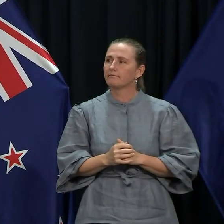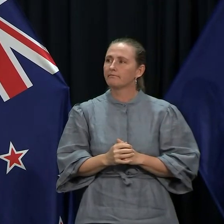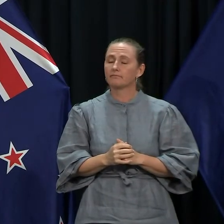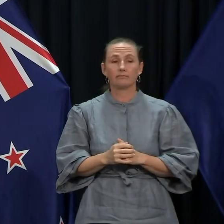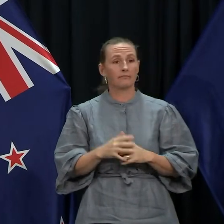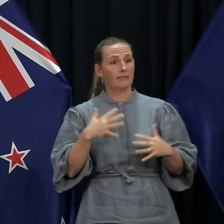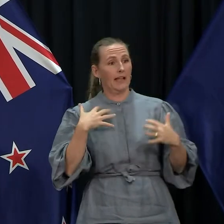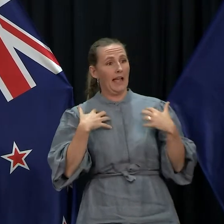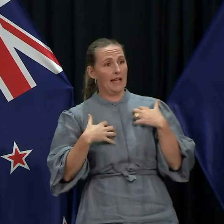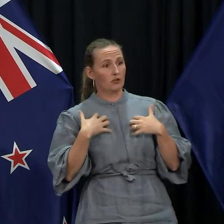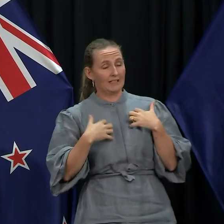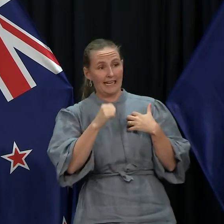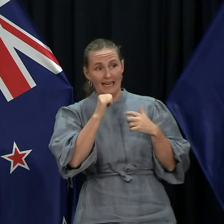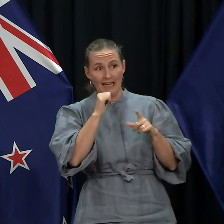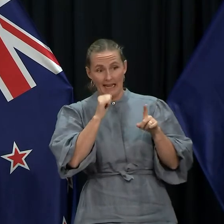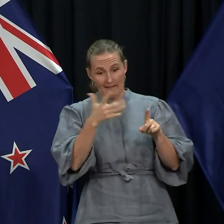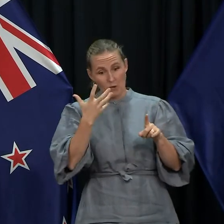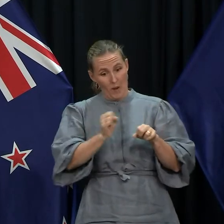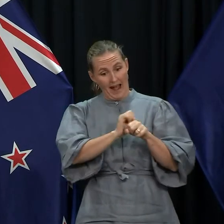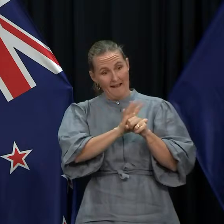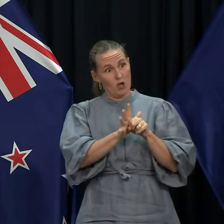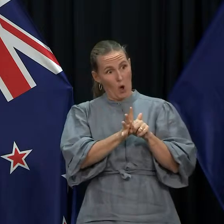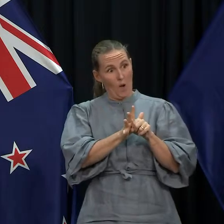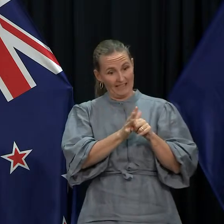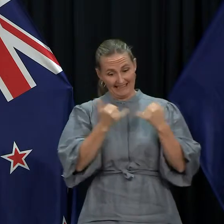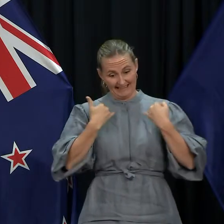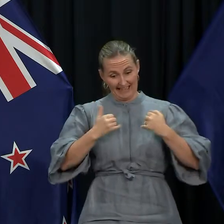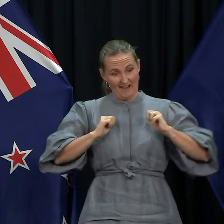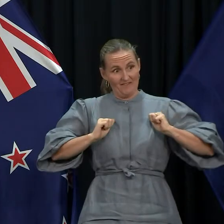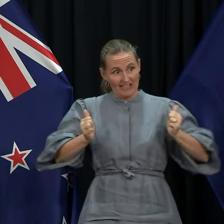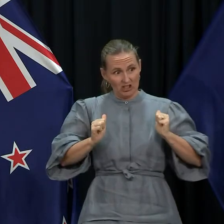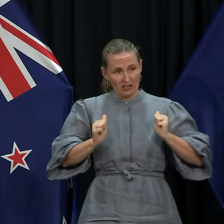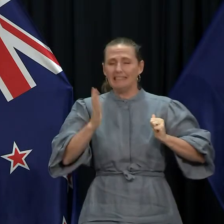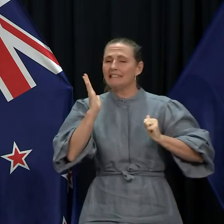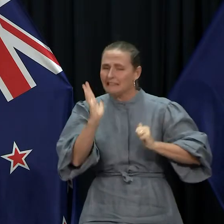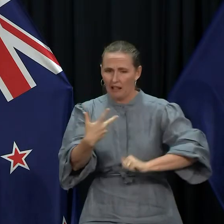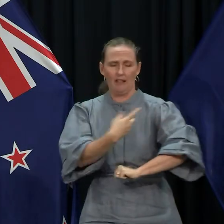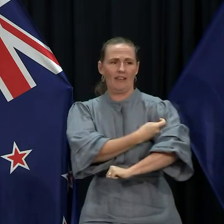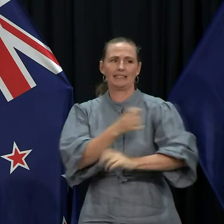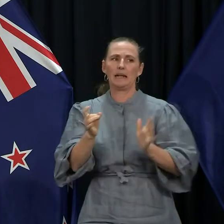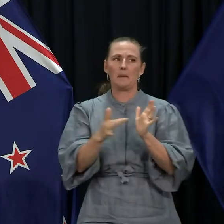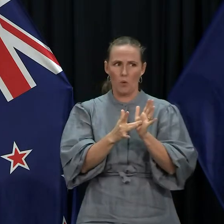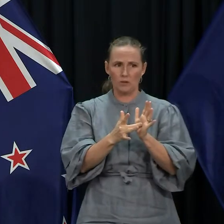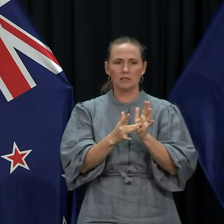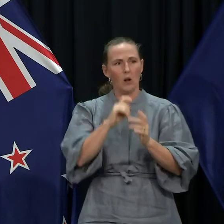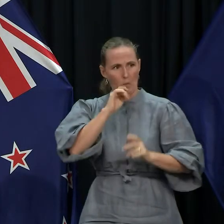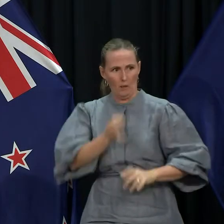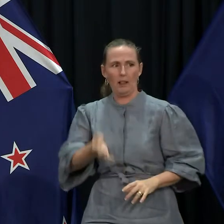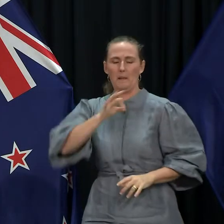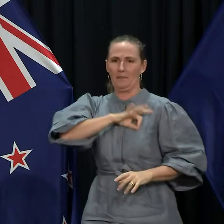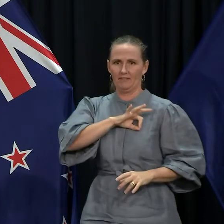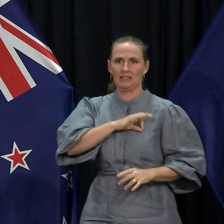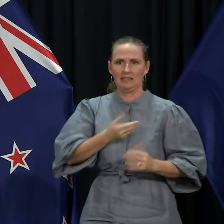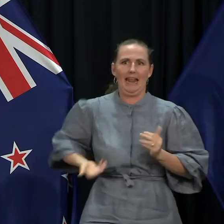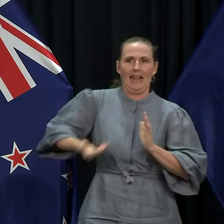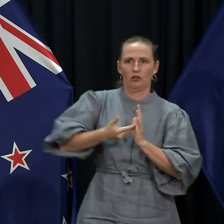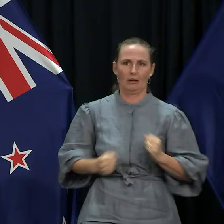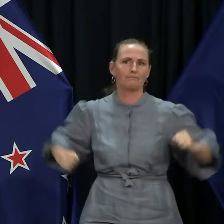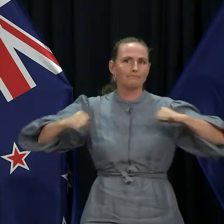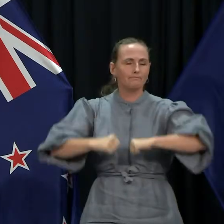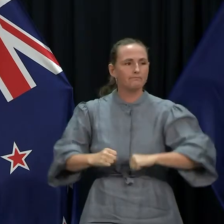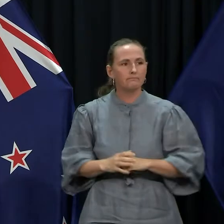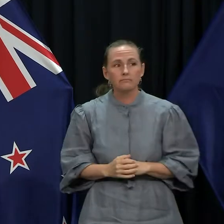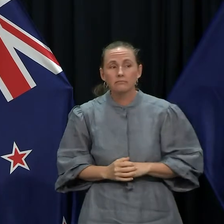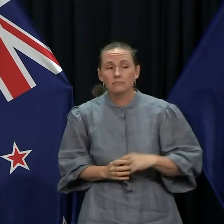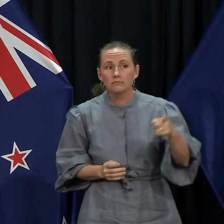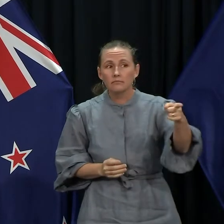of COVID, that actually having the vaccination still has additional benefit. So. Prime Minister, I remember you saying that you were challenged by a